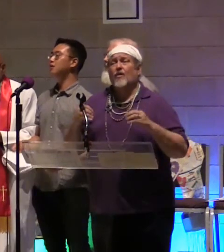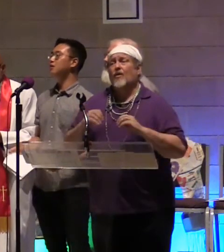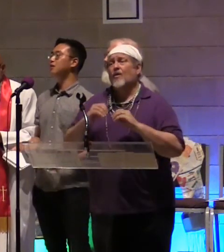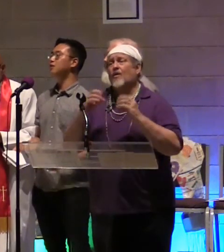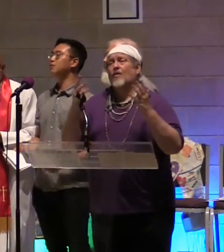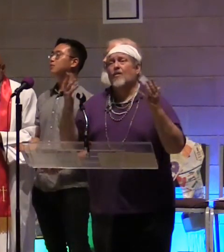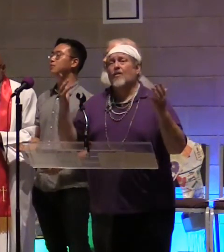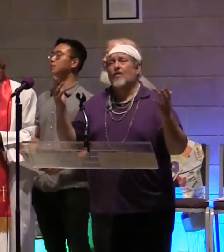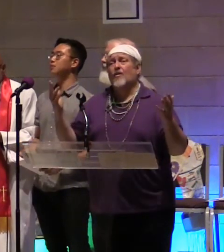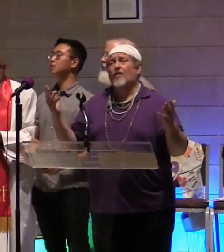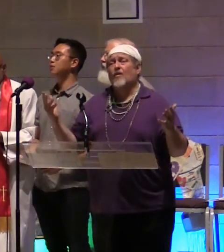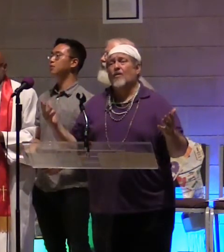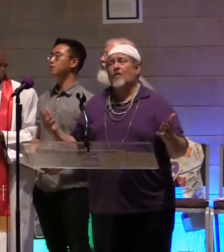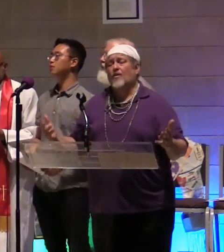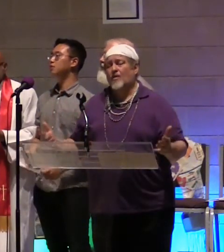united.